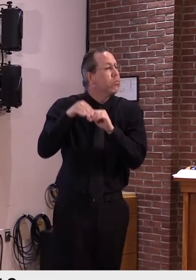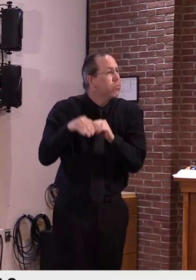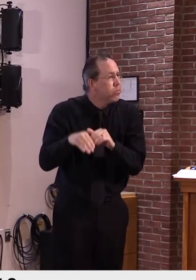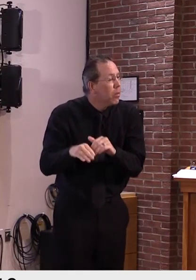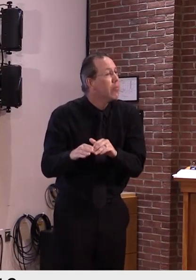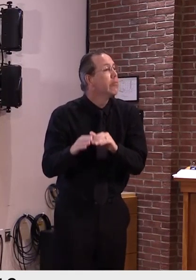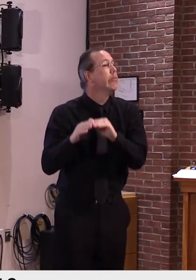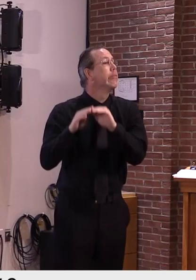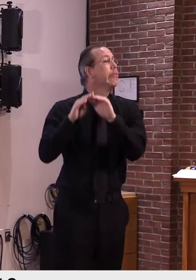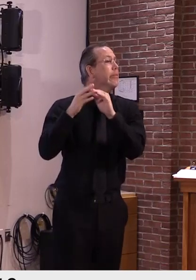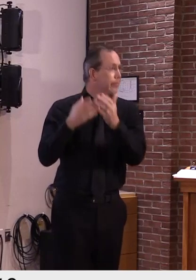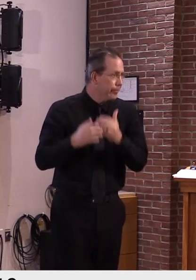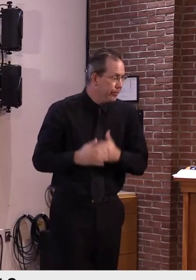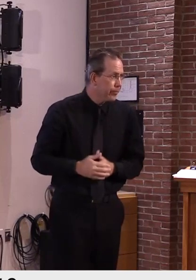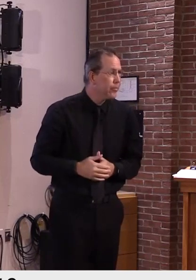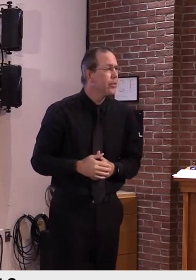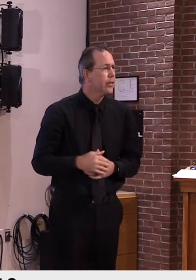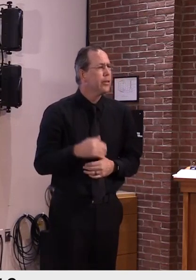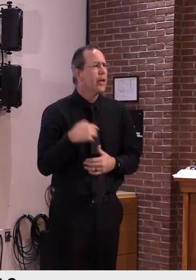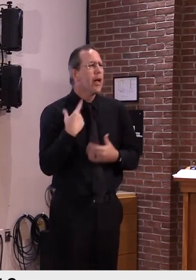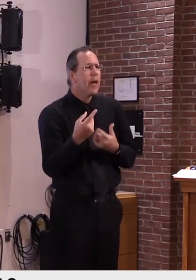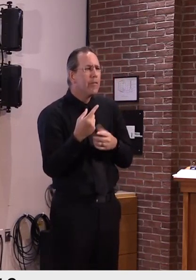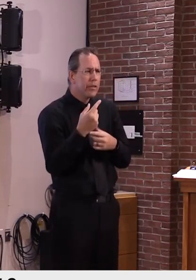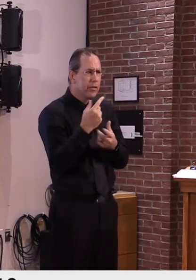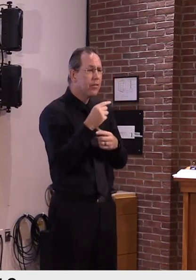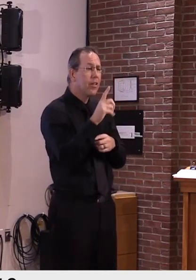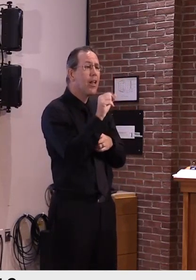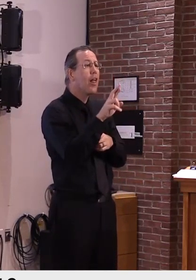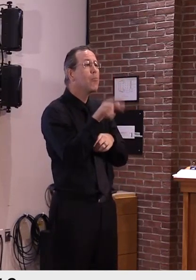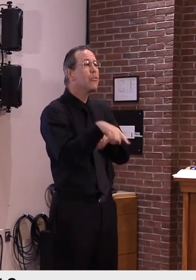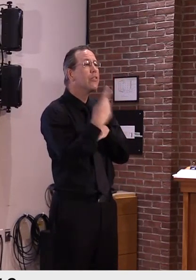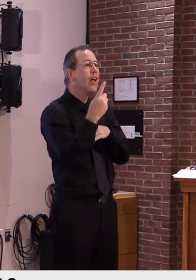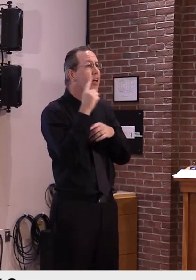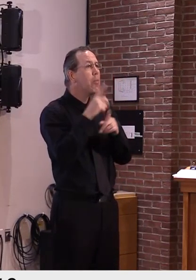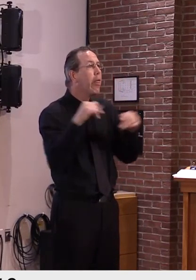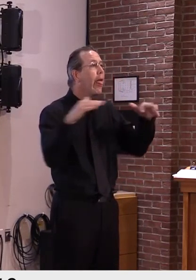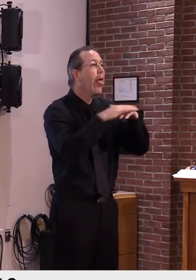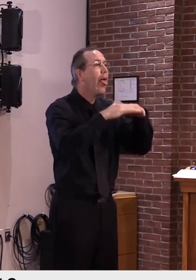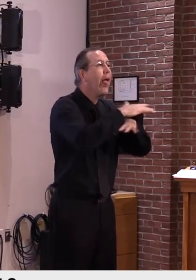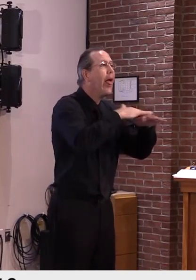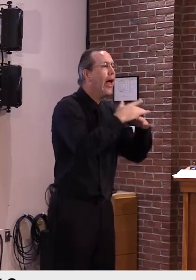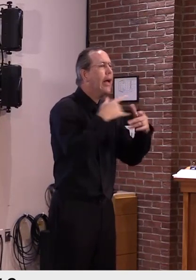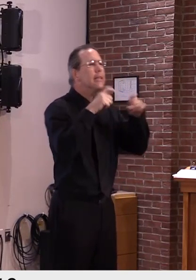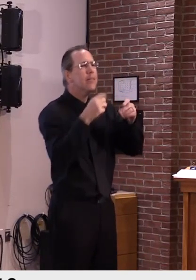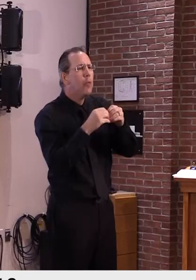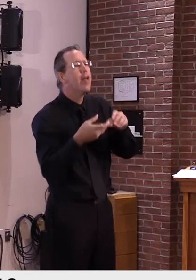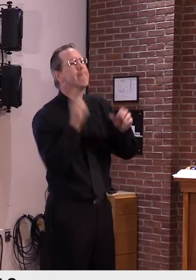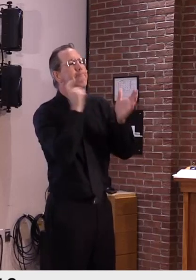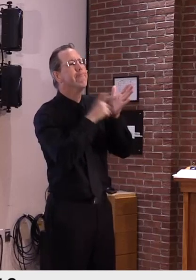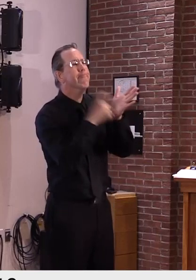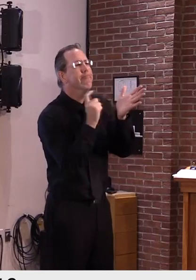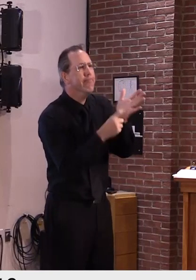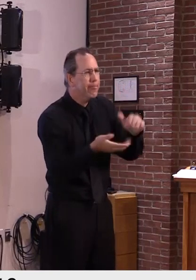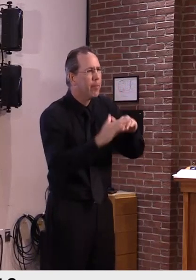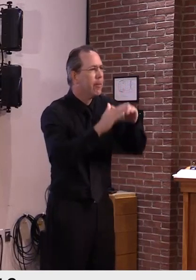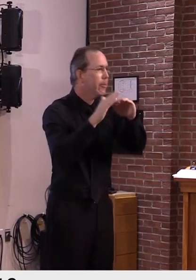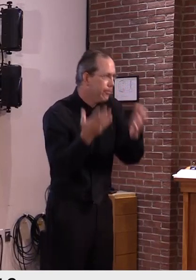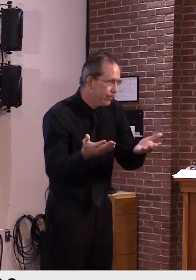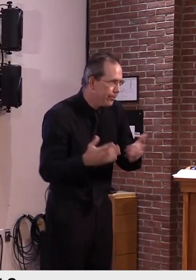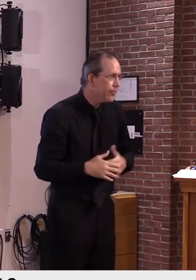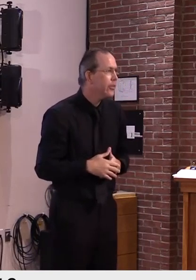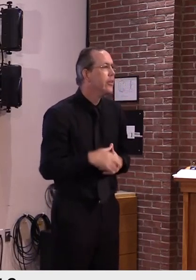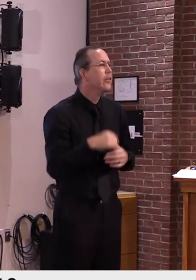Day increase in testing or post-Labor Day increase in infections, potentially K-12 higher ed restart across the country. All of those things are possible,